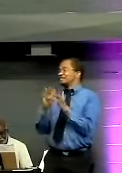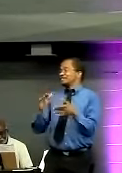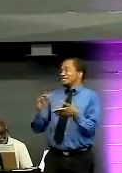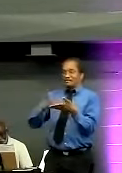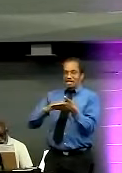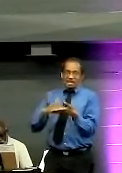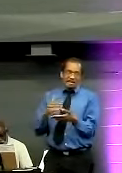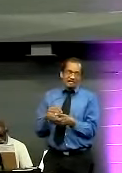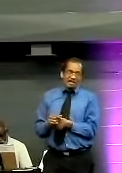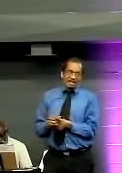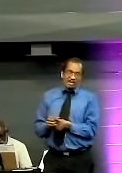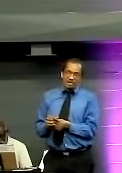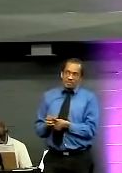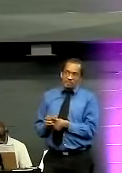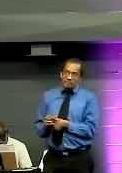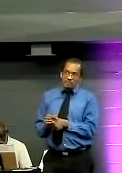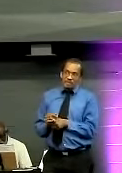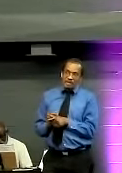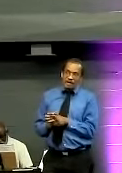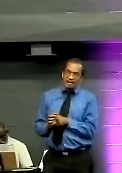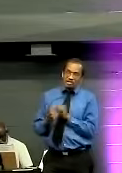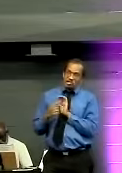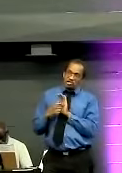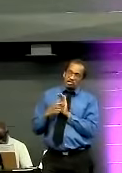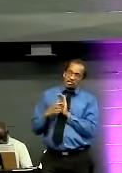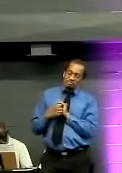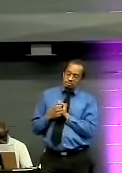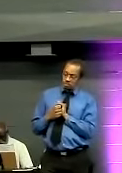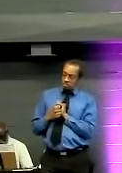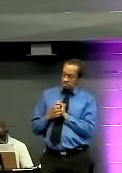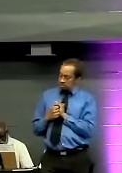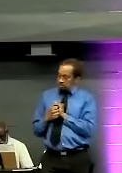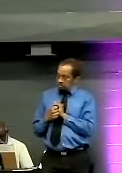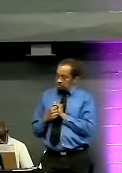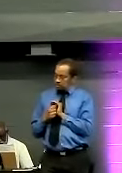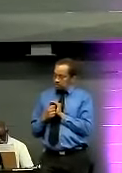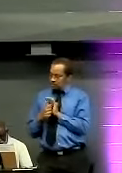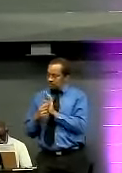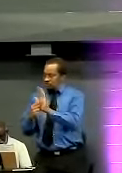is to veil God from releasing God's vengeance.